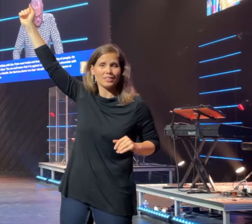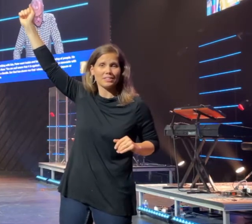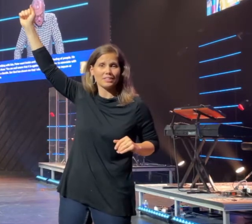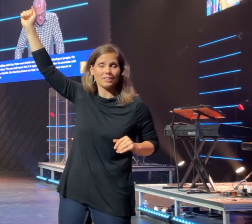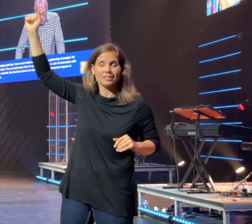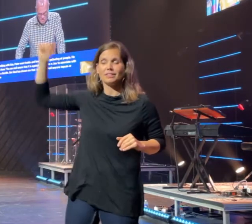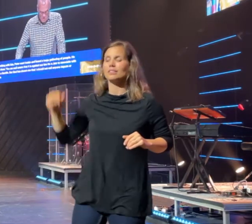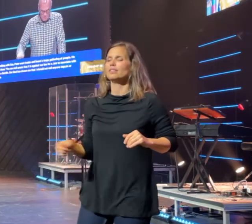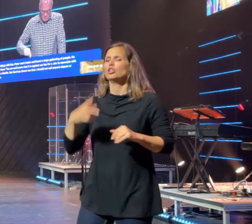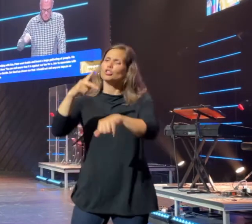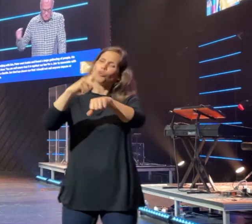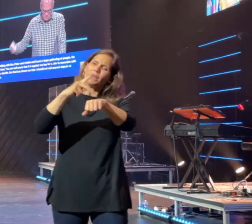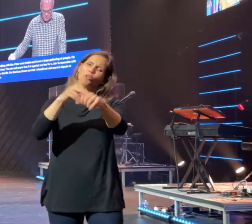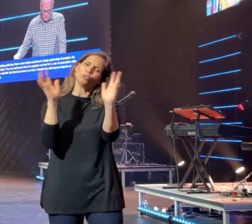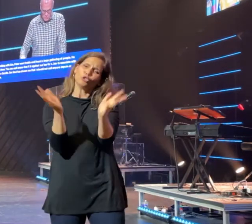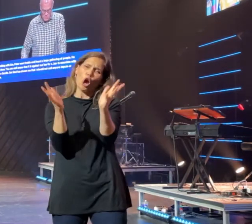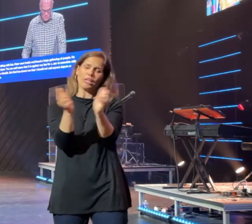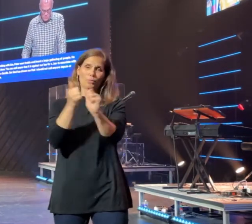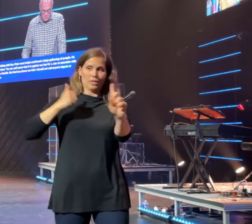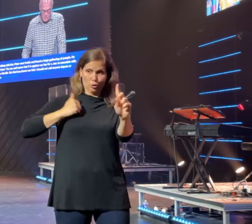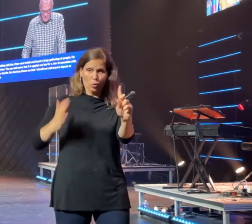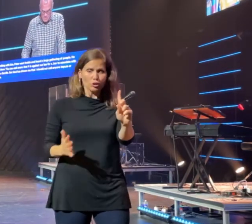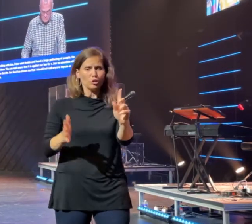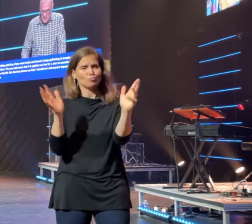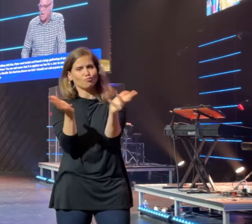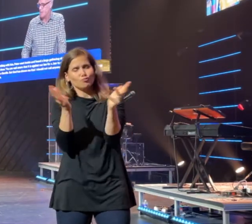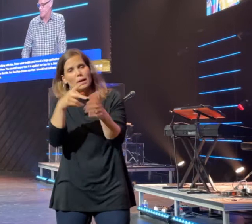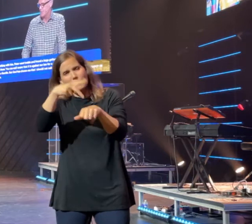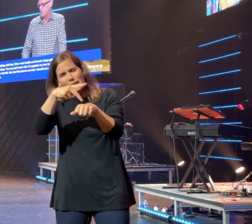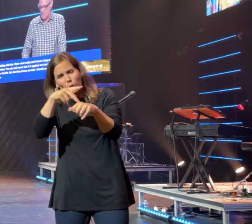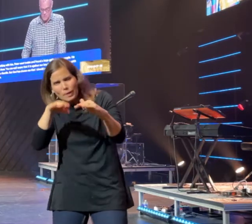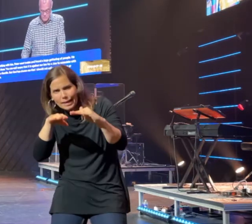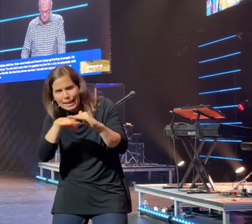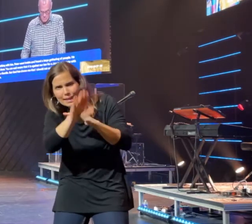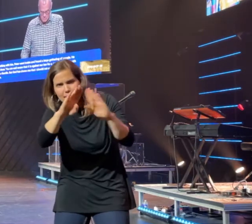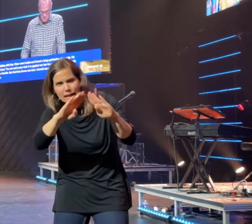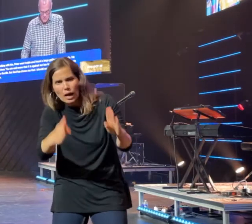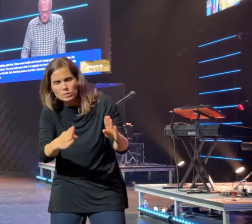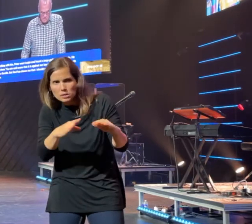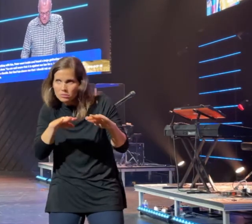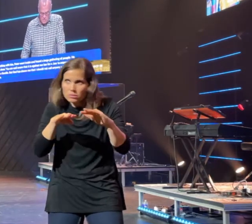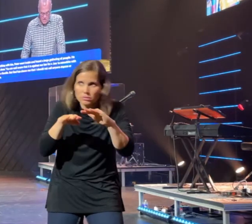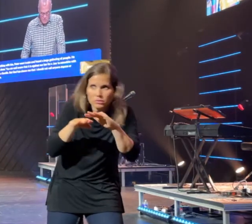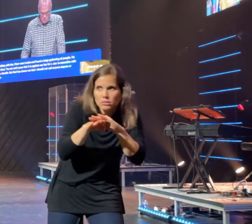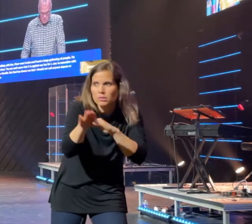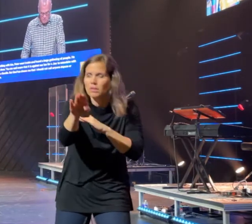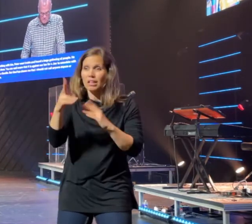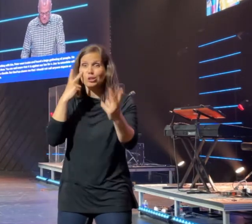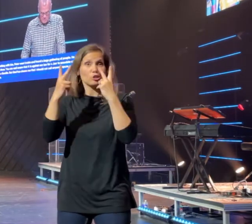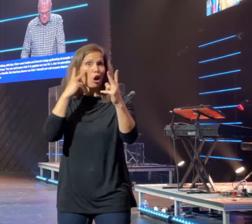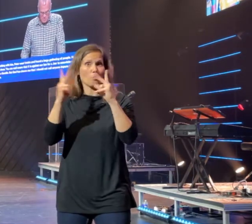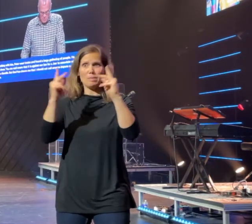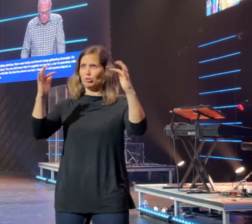While talking with him, Peter, speaking with Cornelius, Peter went inside the house and found a large gathering of people. He